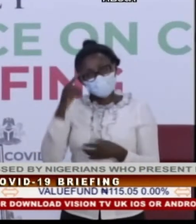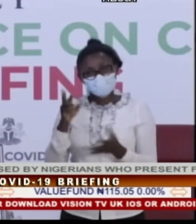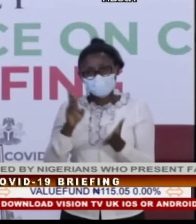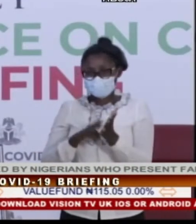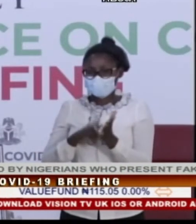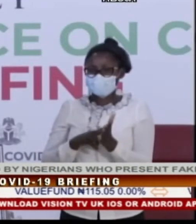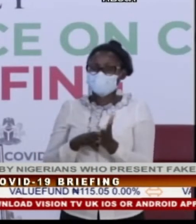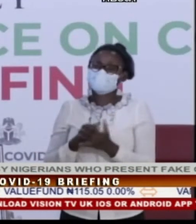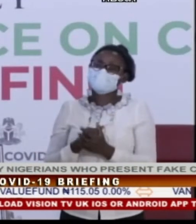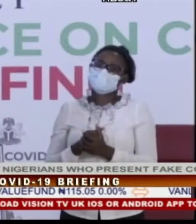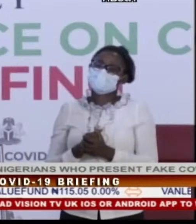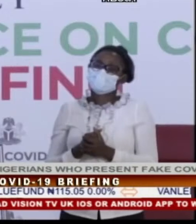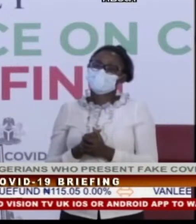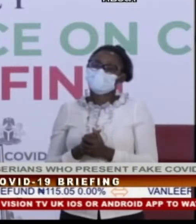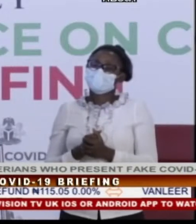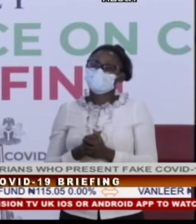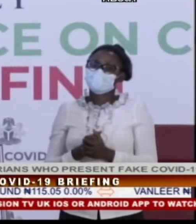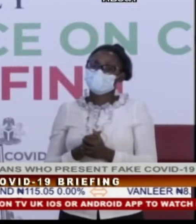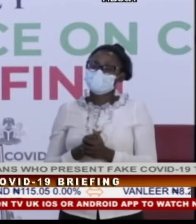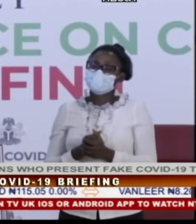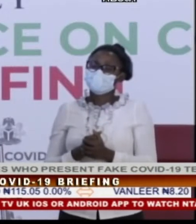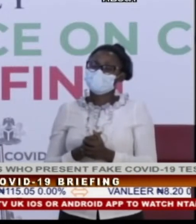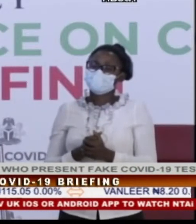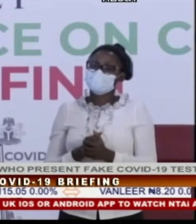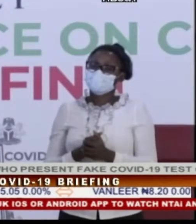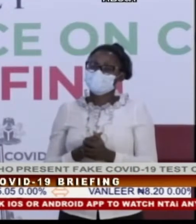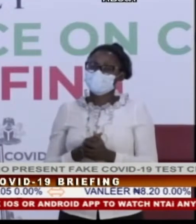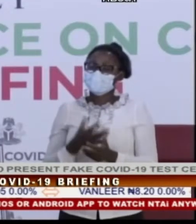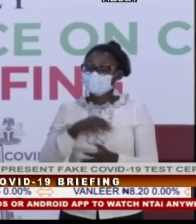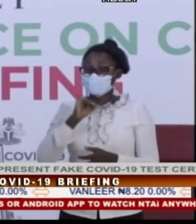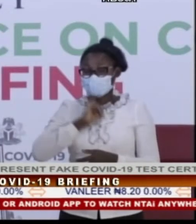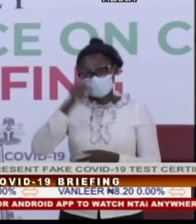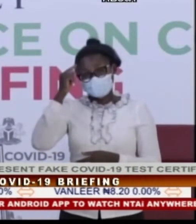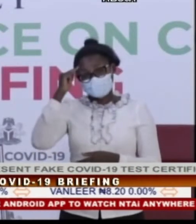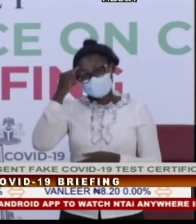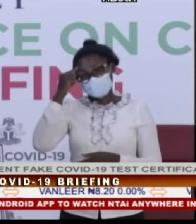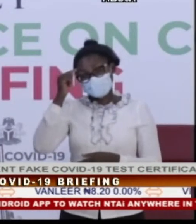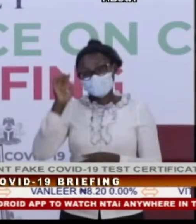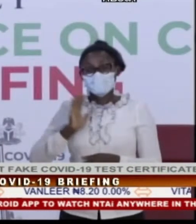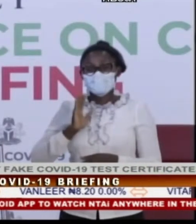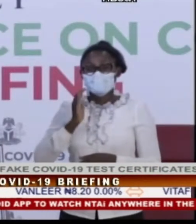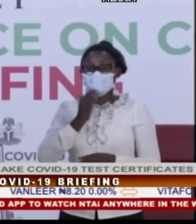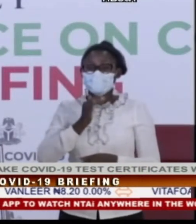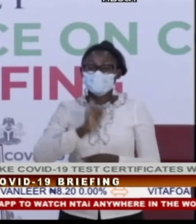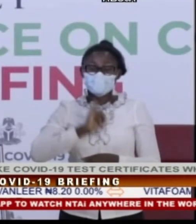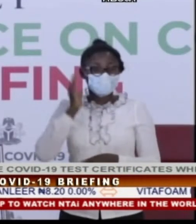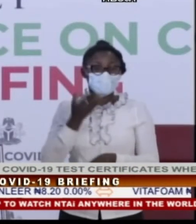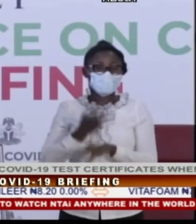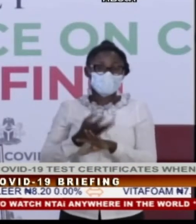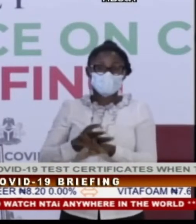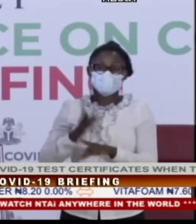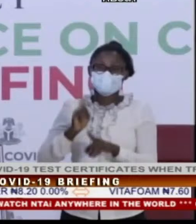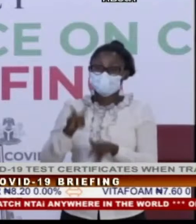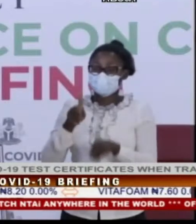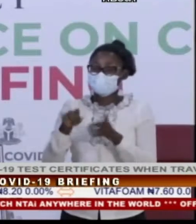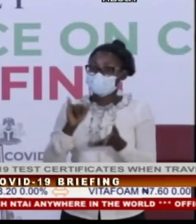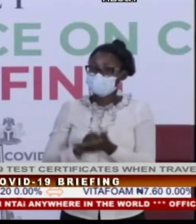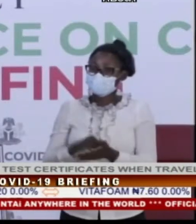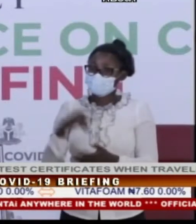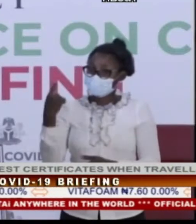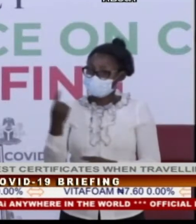search for the vital information that will help you organize yourself,